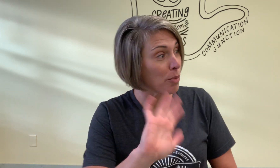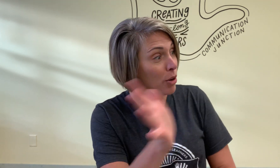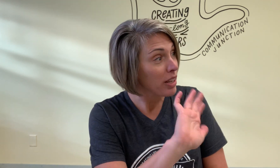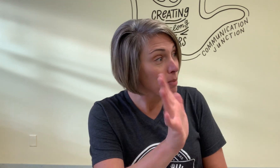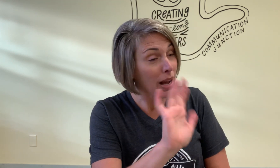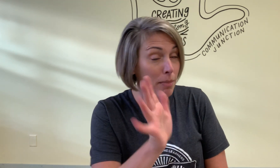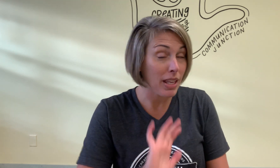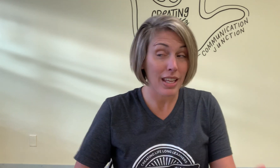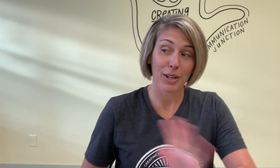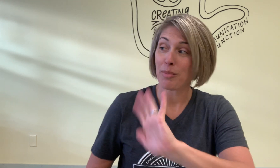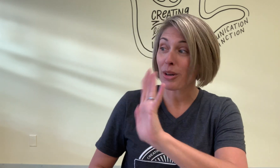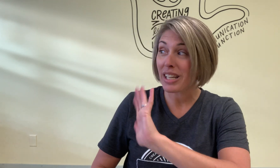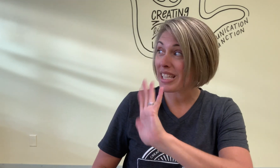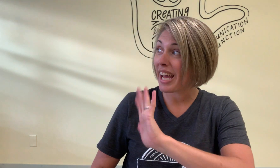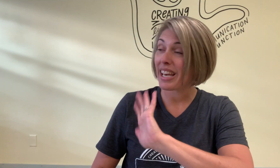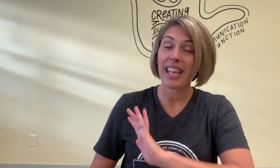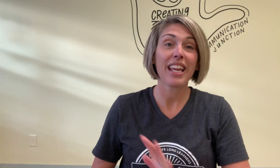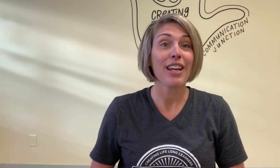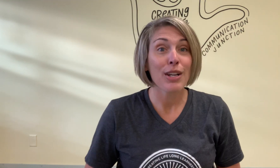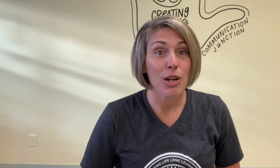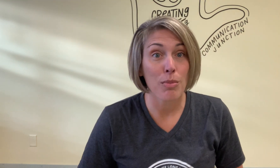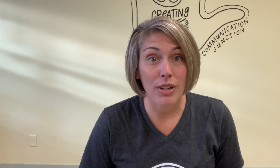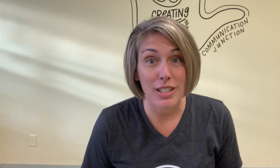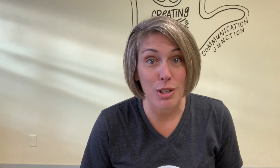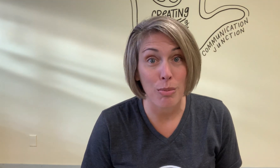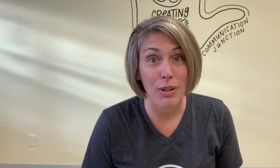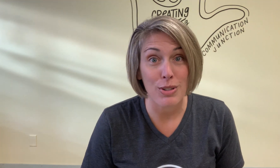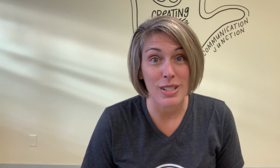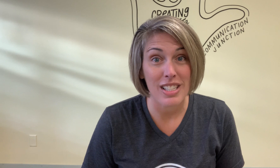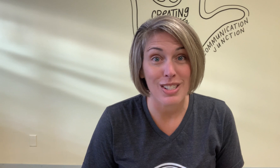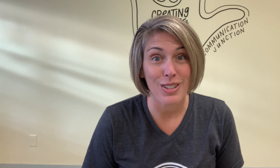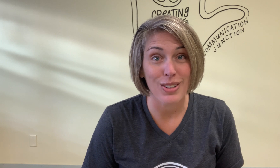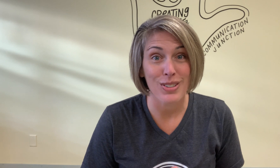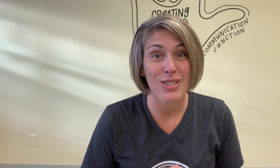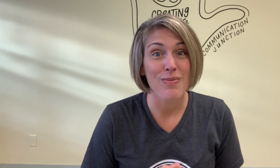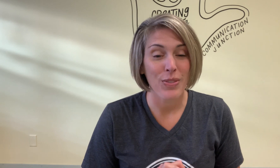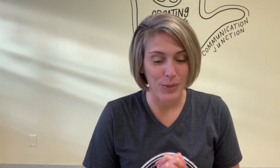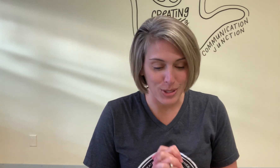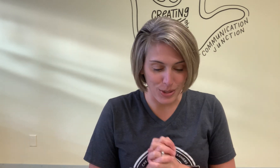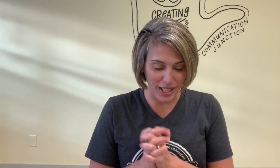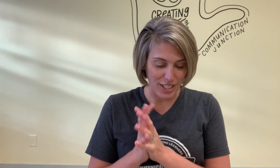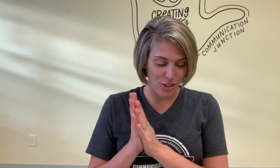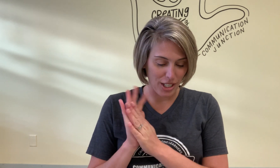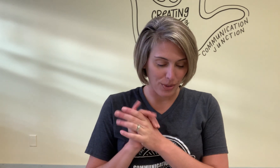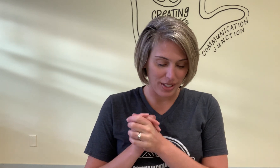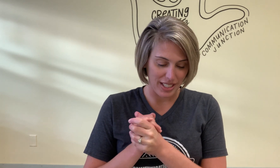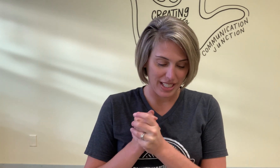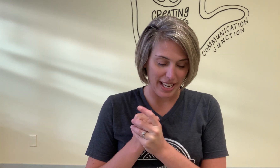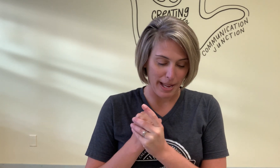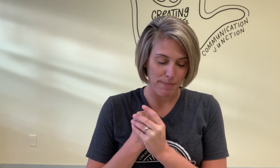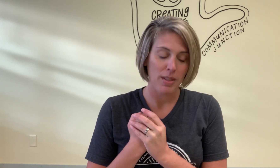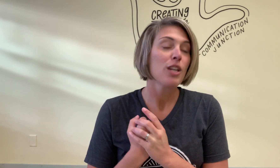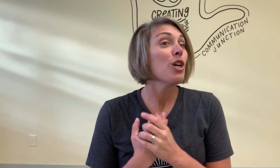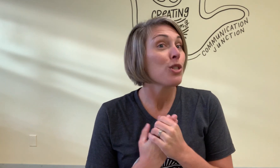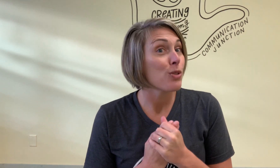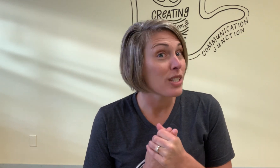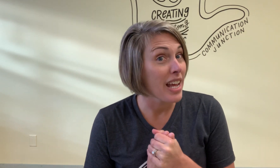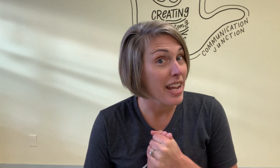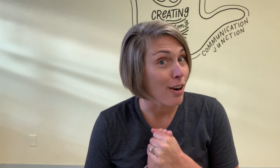morning, Mommy. Good morning, Daddy. Good morning to your brothers and sisters. We're so glad you're here with us today. So today our